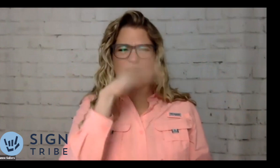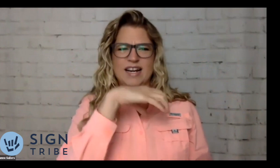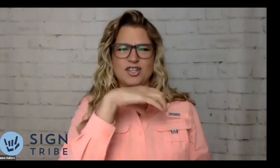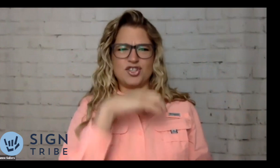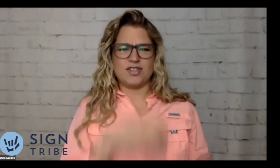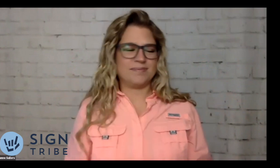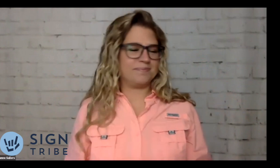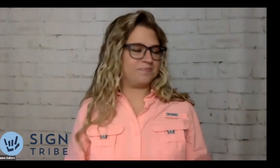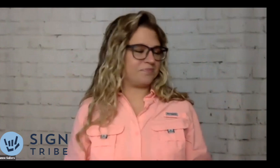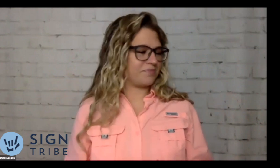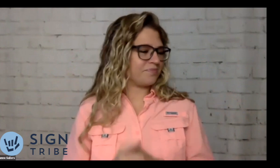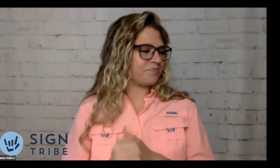Strange.